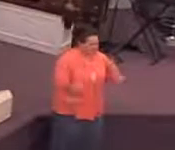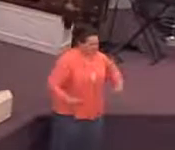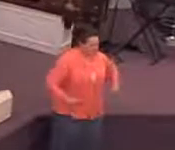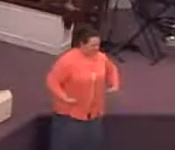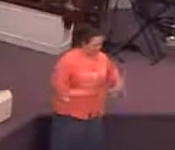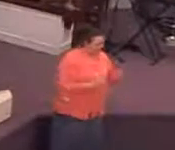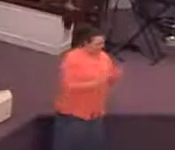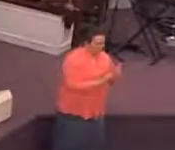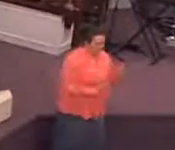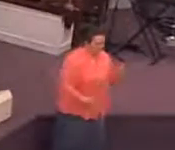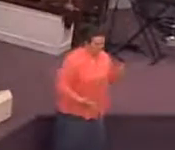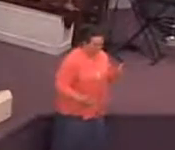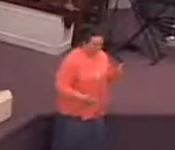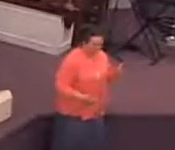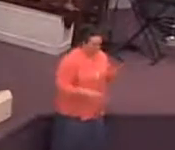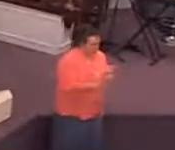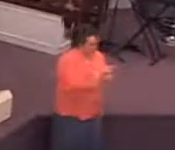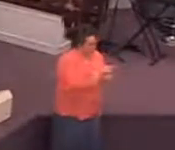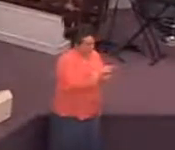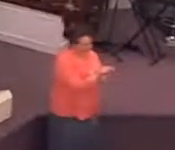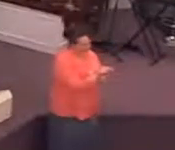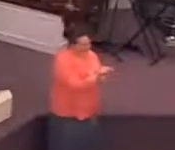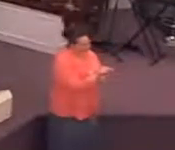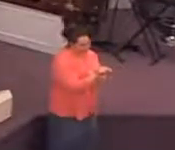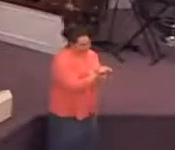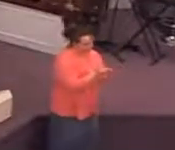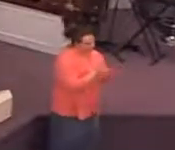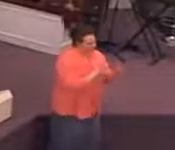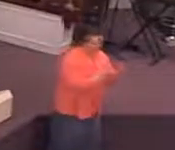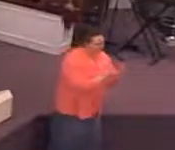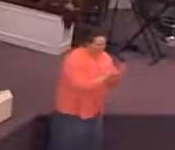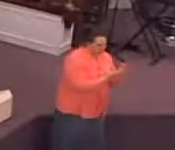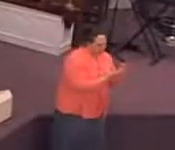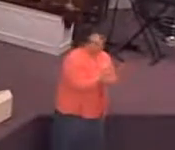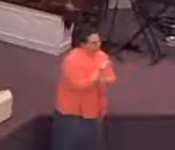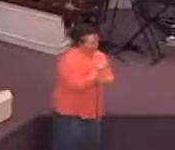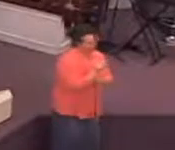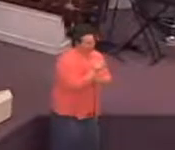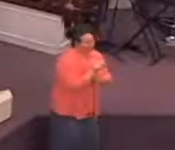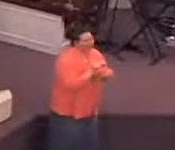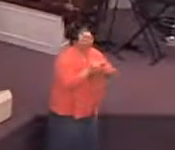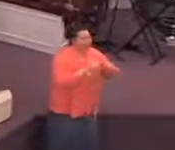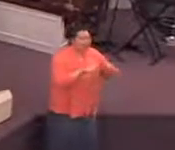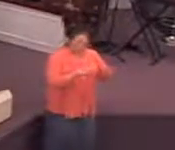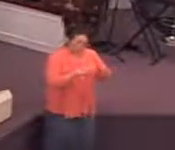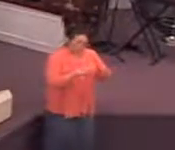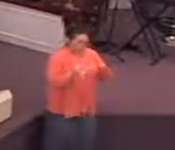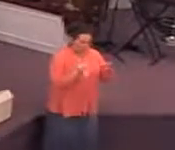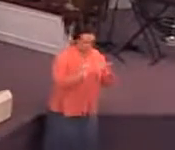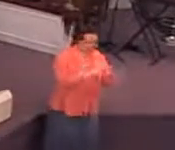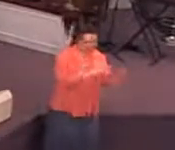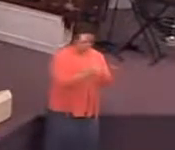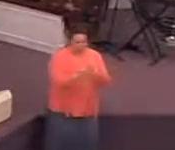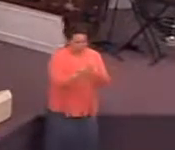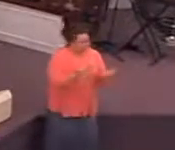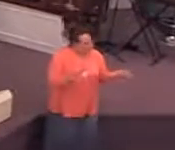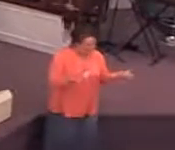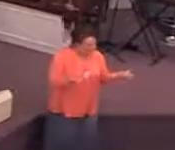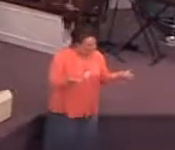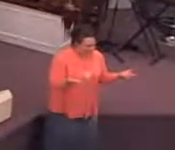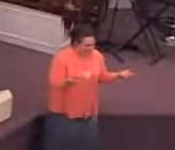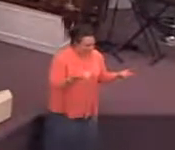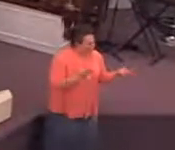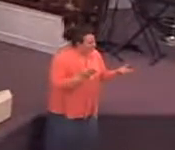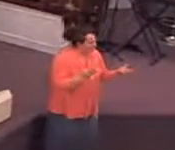our family. Amen. But we do warfare against principalities and